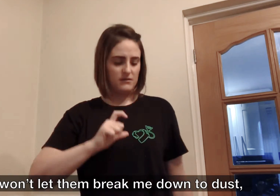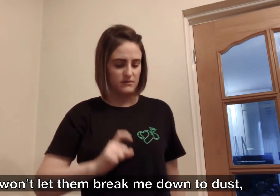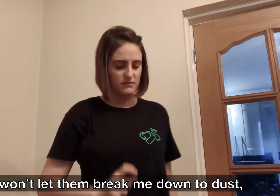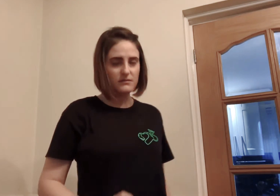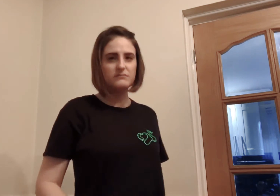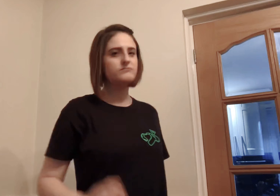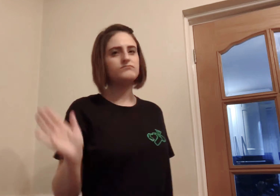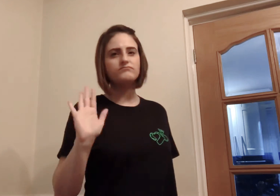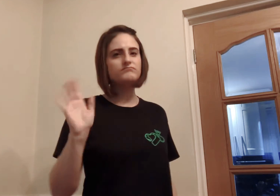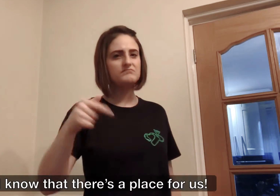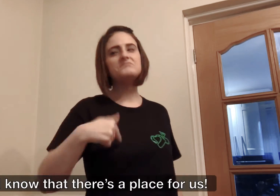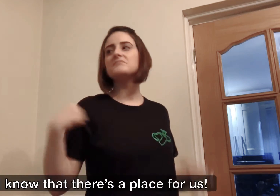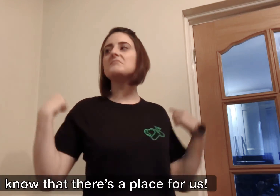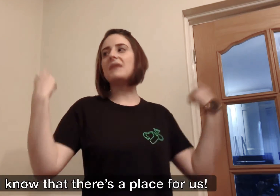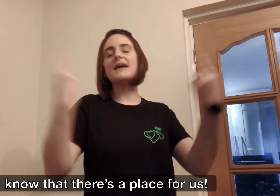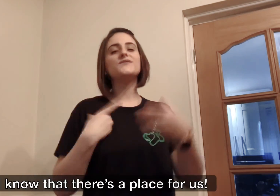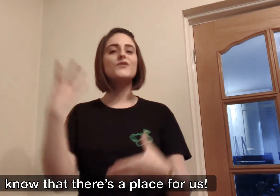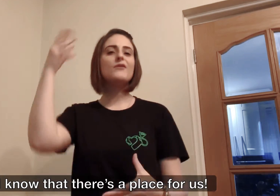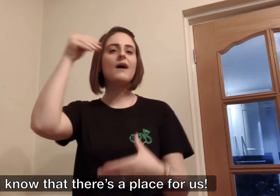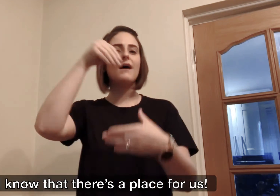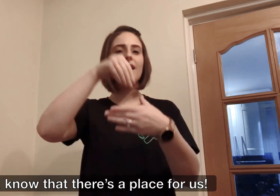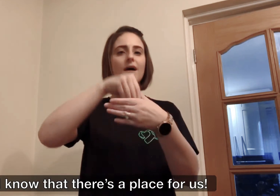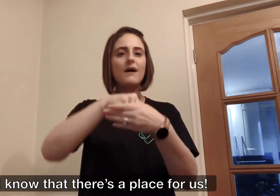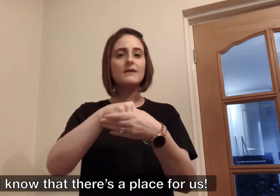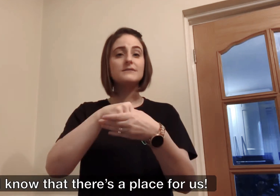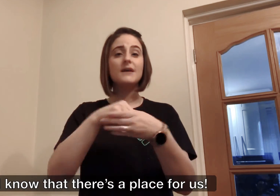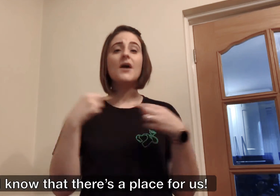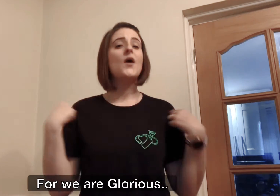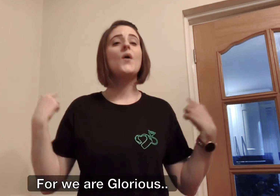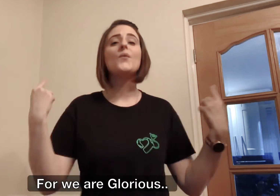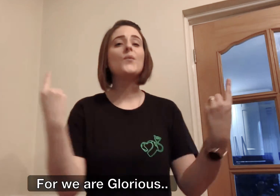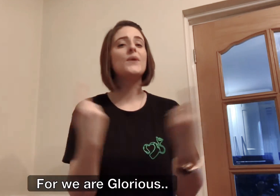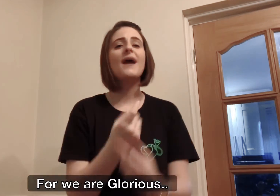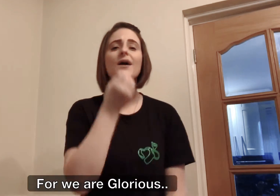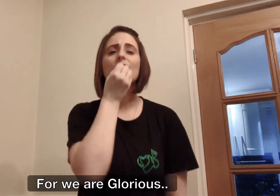know that there's a place for us, for we are